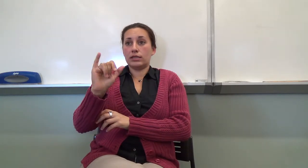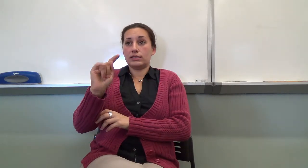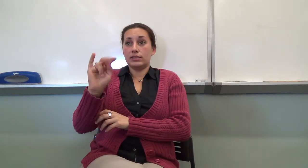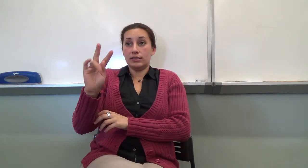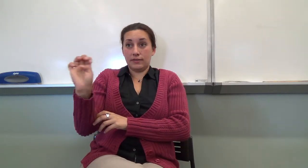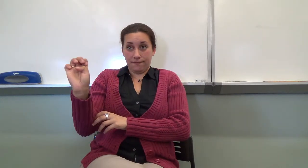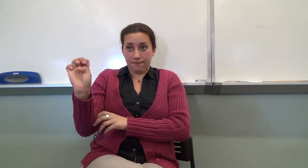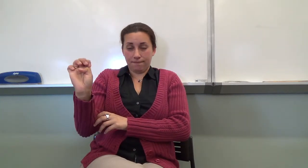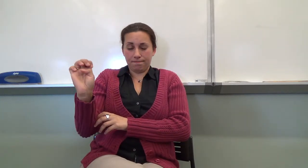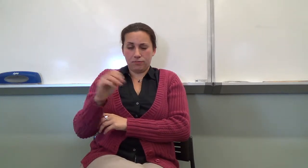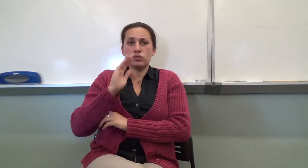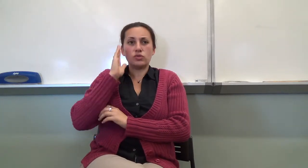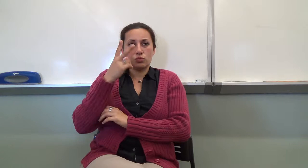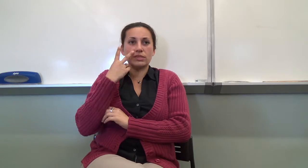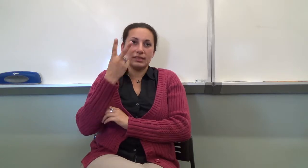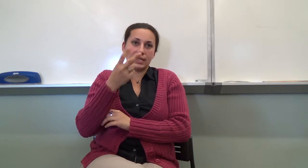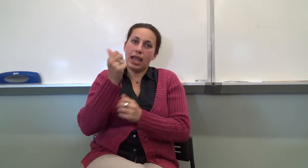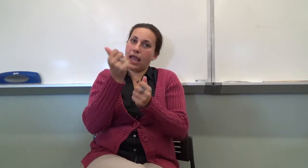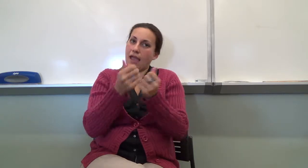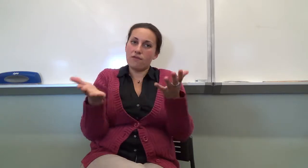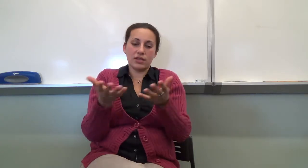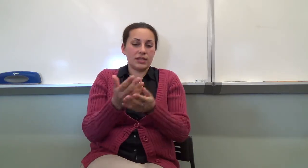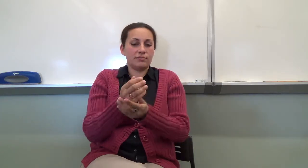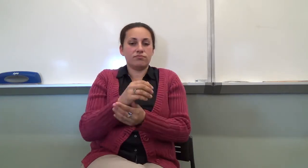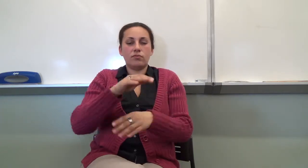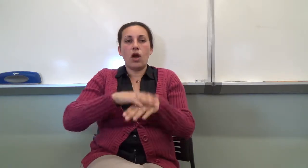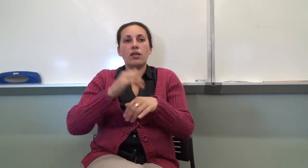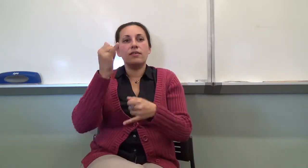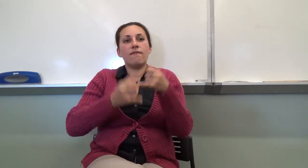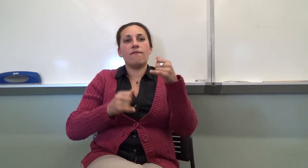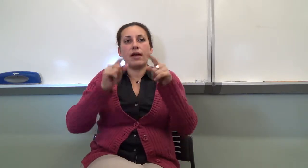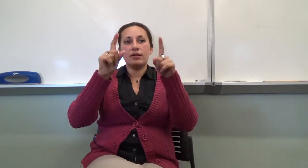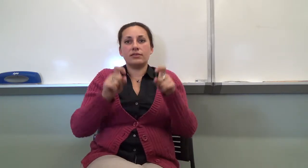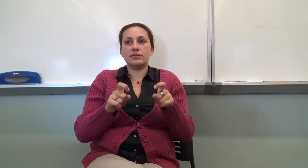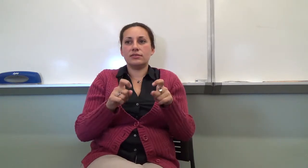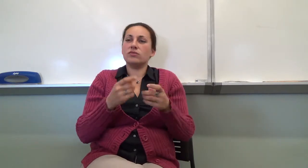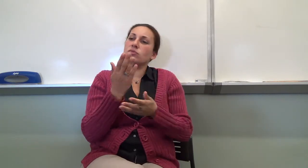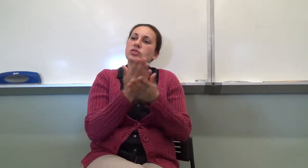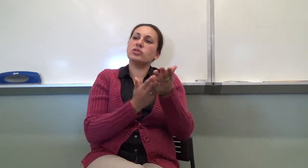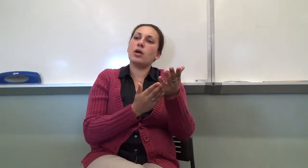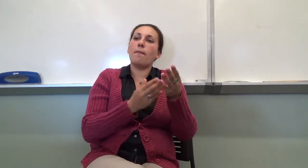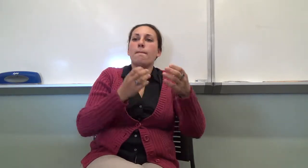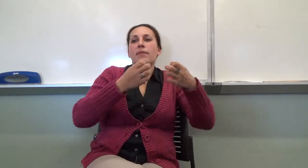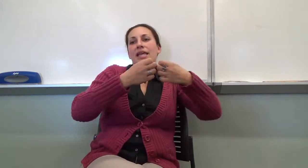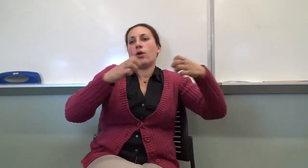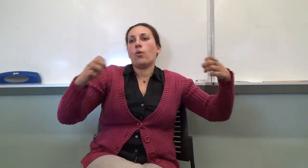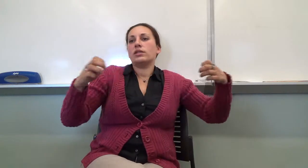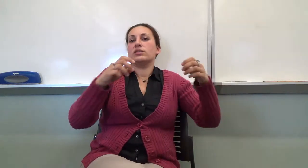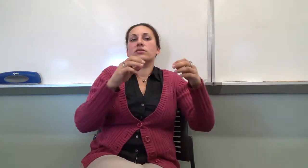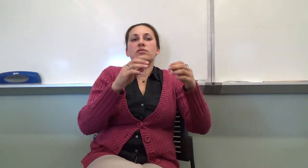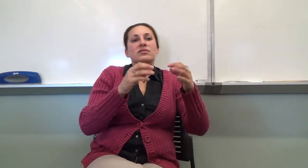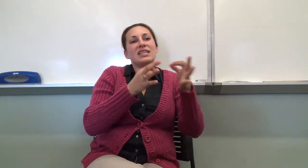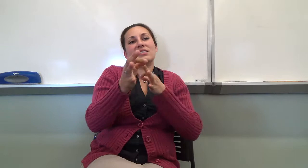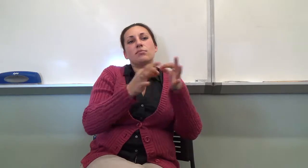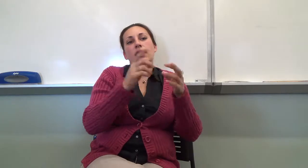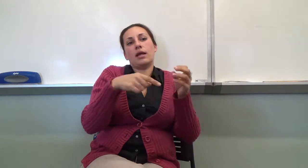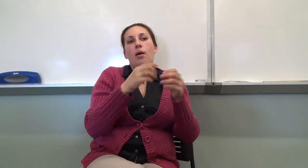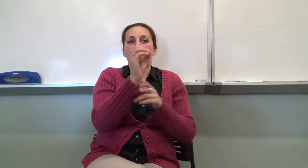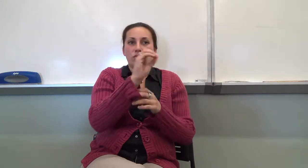final. Not a whole lot, but there'll be some problems on the percents. Do you have a Question? when is the final? When is